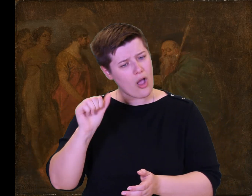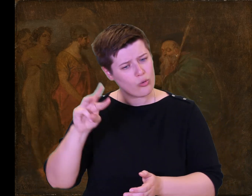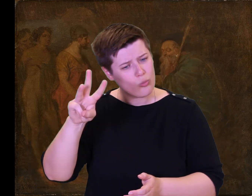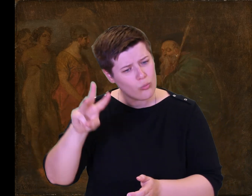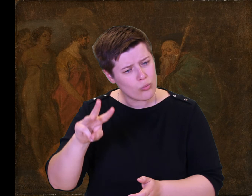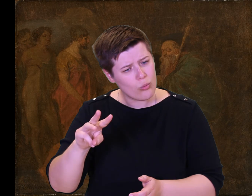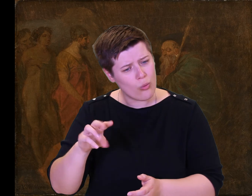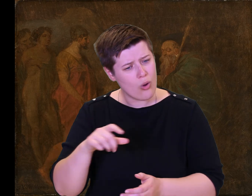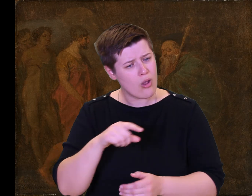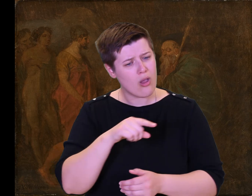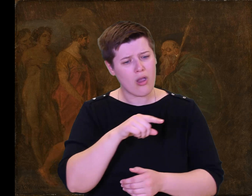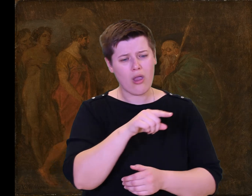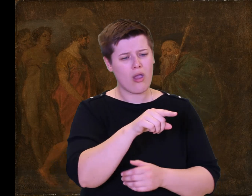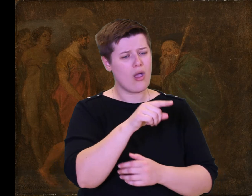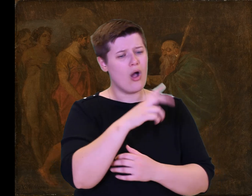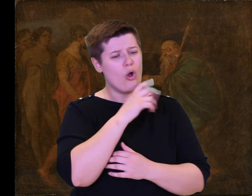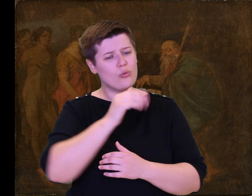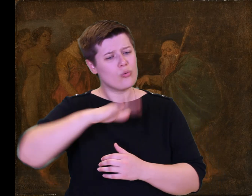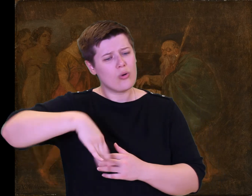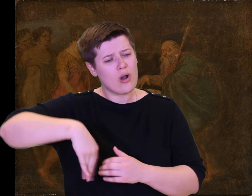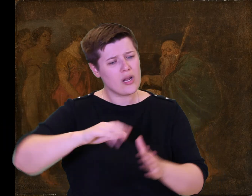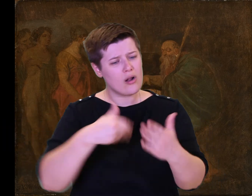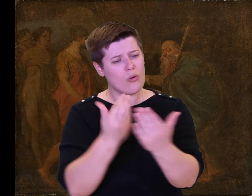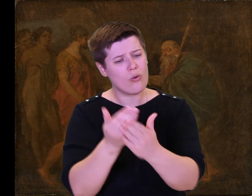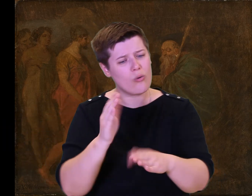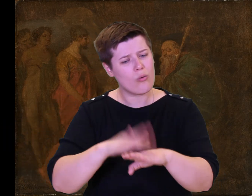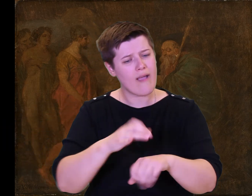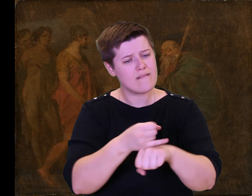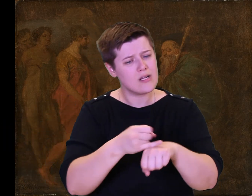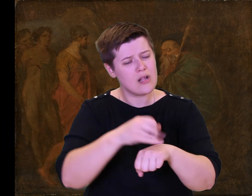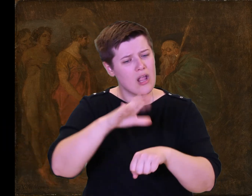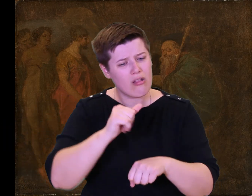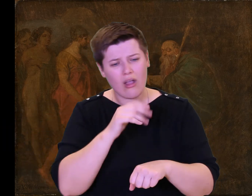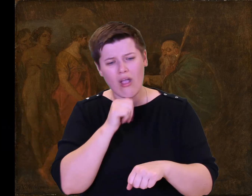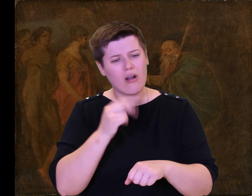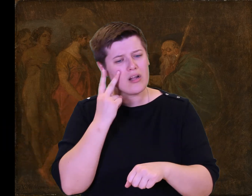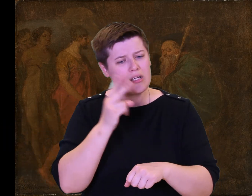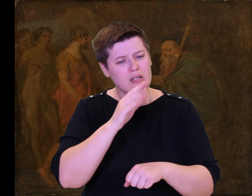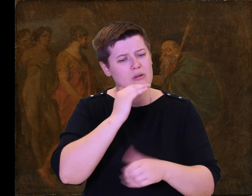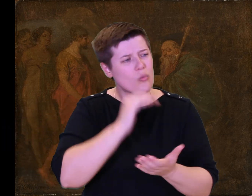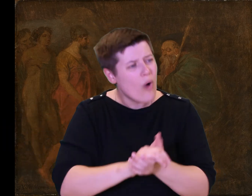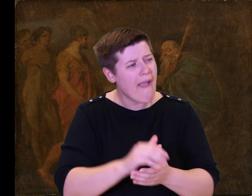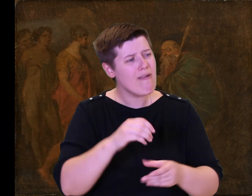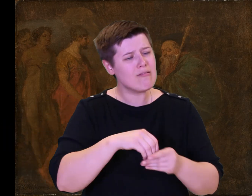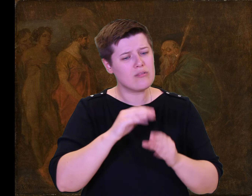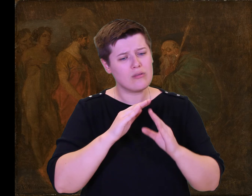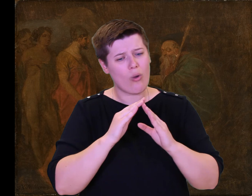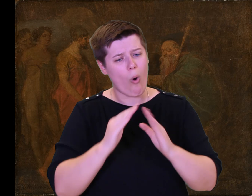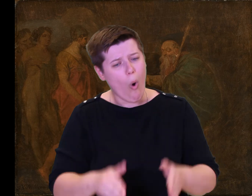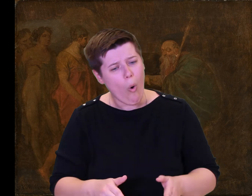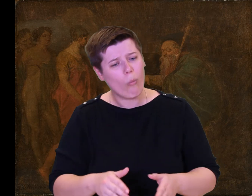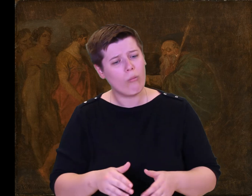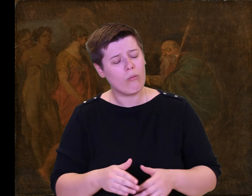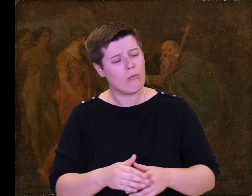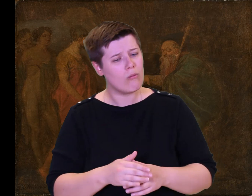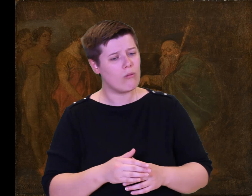explain. Whenever you allow one of these spirits to come here near the blood, it will be able to speak the truth to